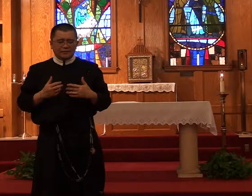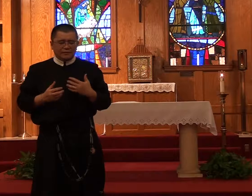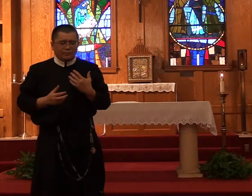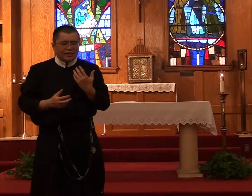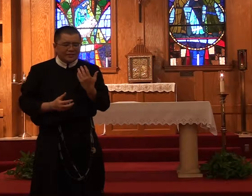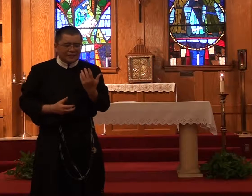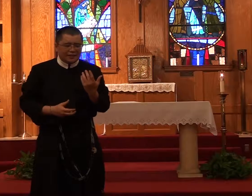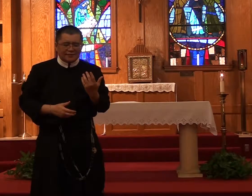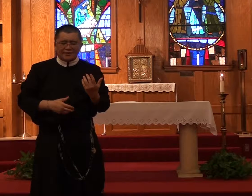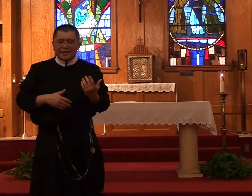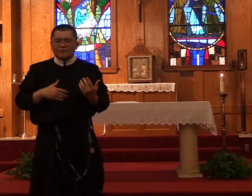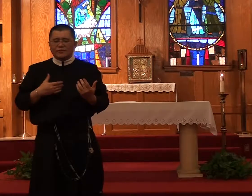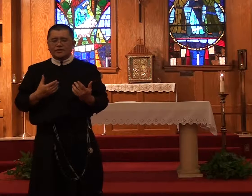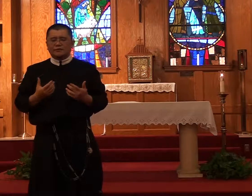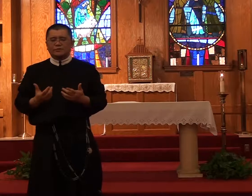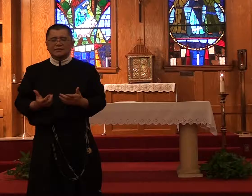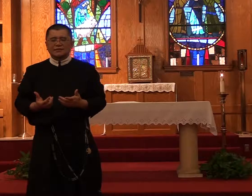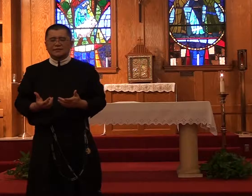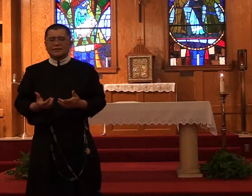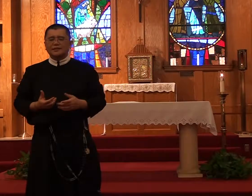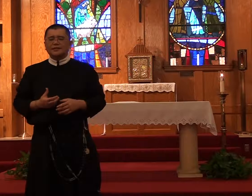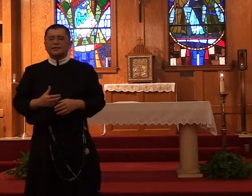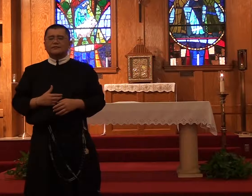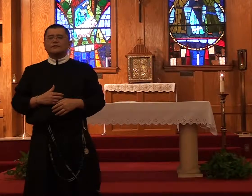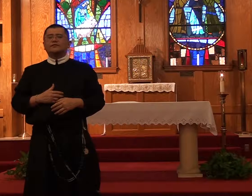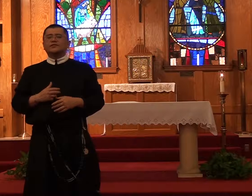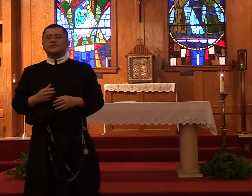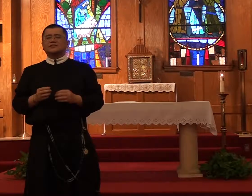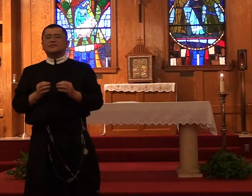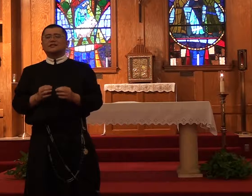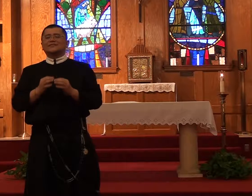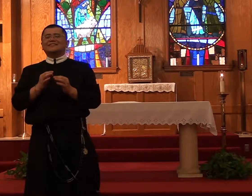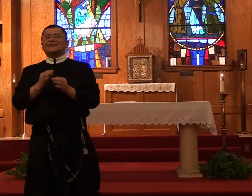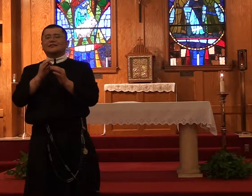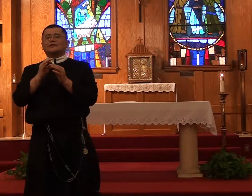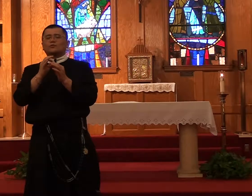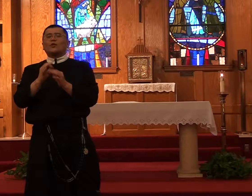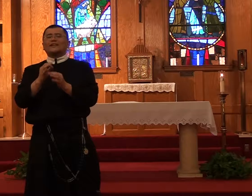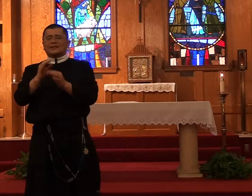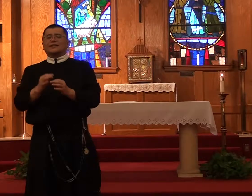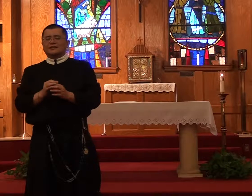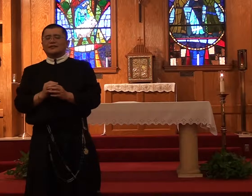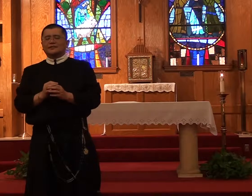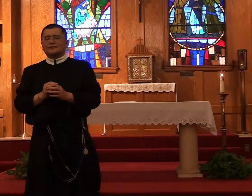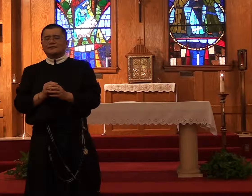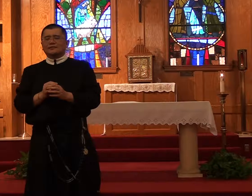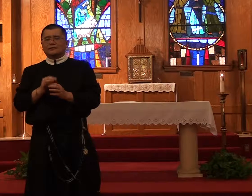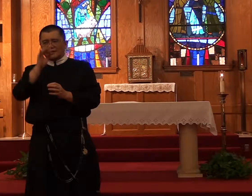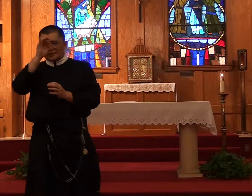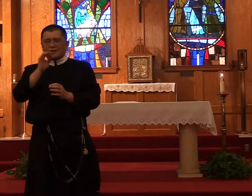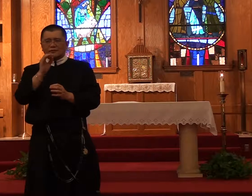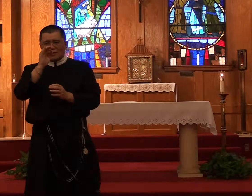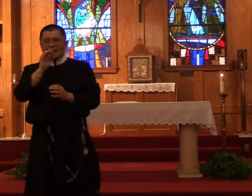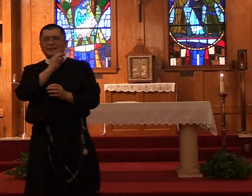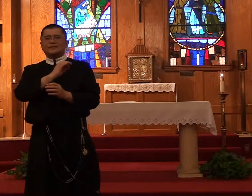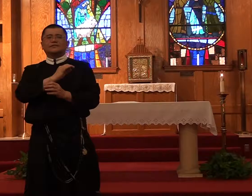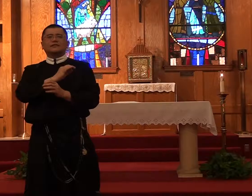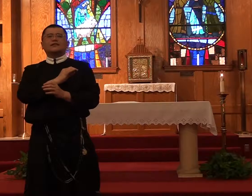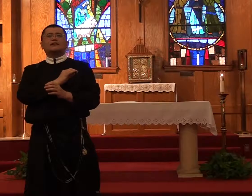the breath of God, the name of God, the presence of God, for 4 years, just keep thinking on one thing, one thought, one idea for a